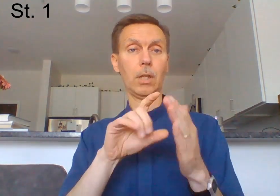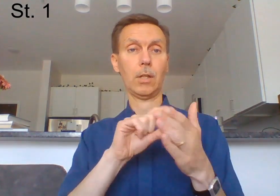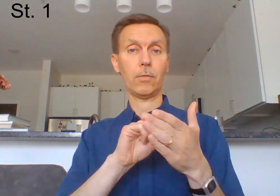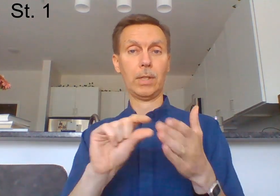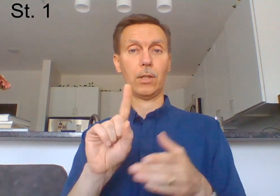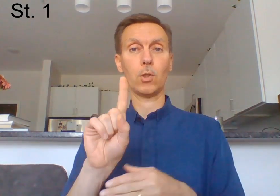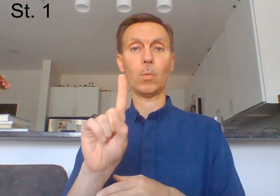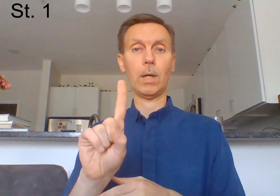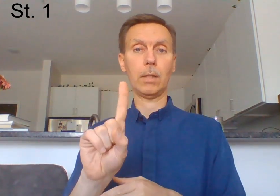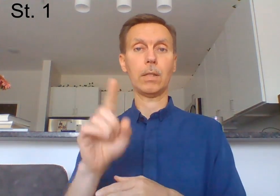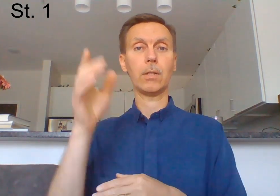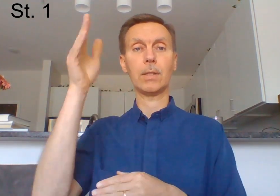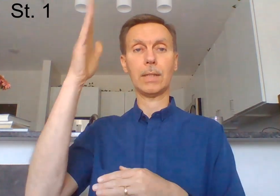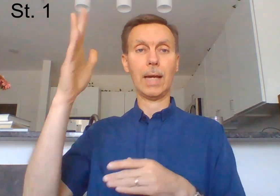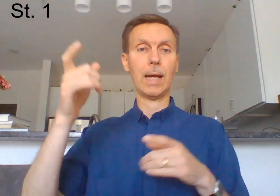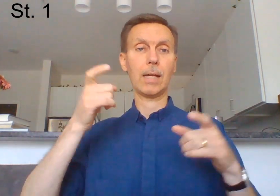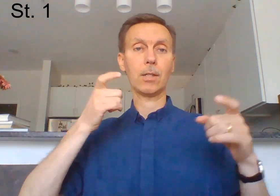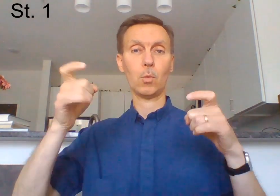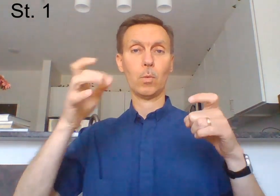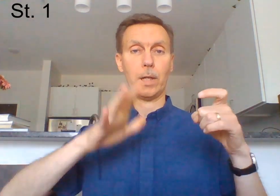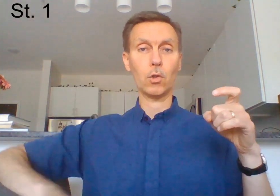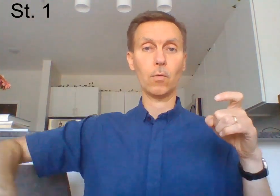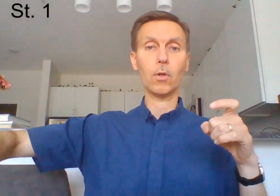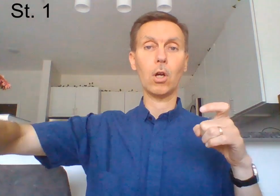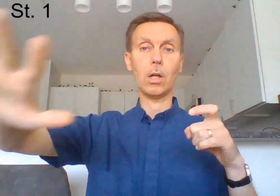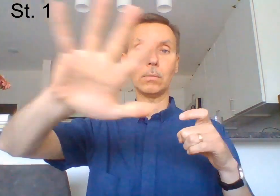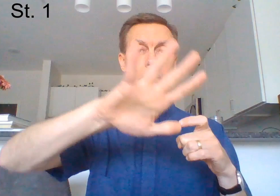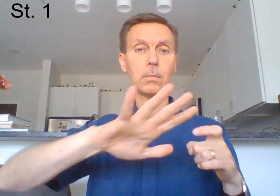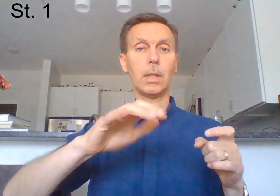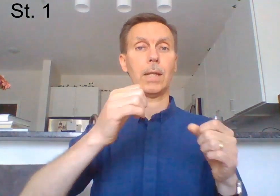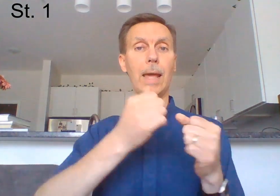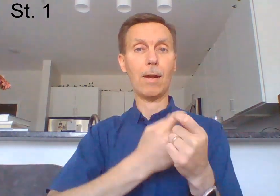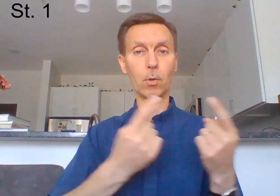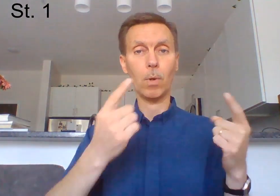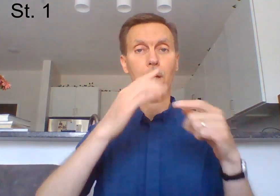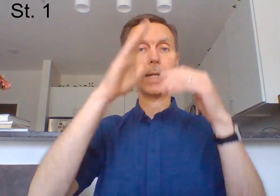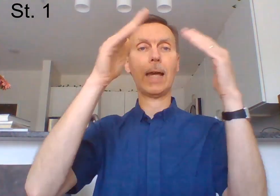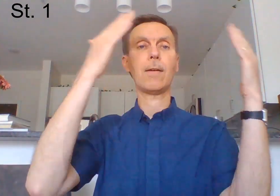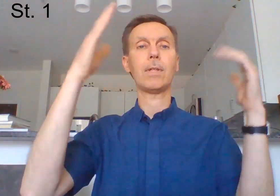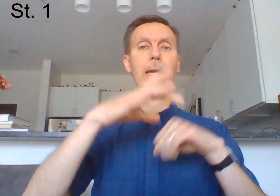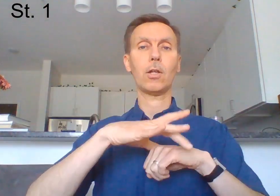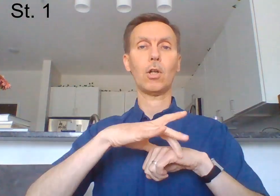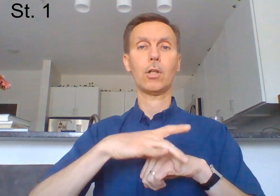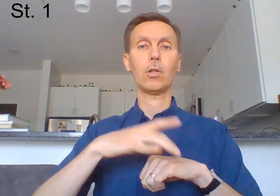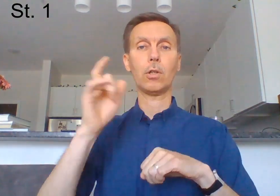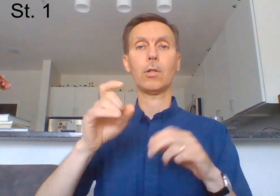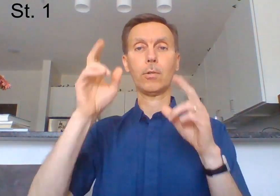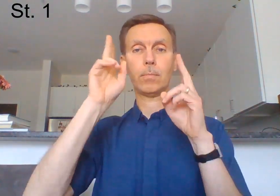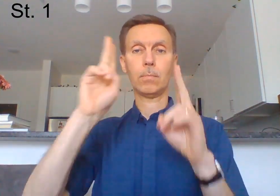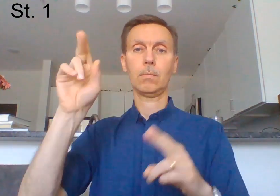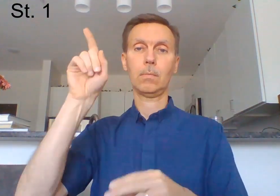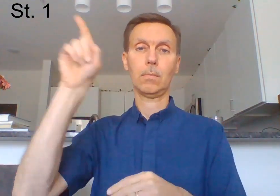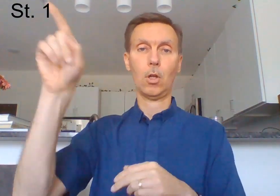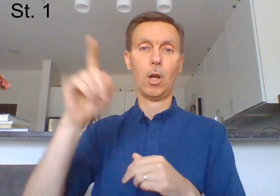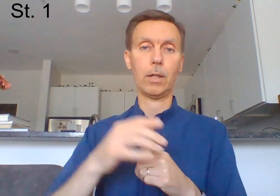of stanza 1 is that God reigns over all. Everyone in heaven and on earth honor